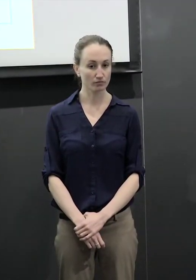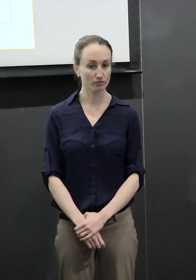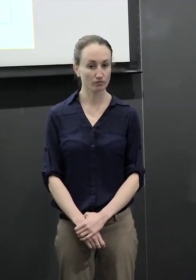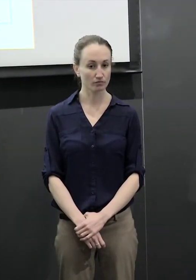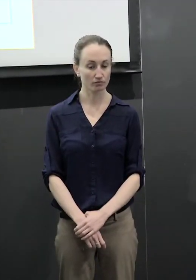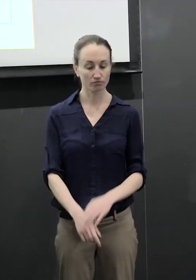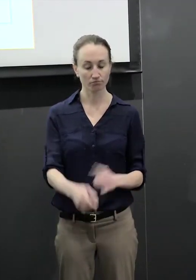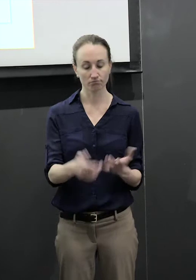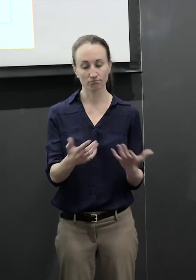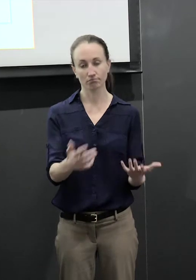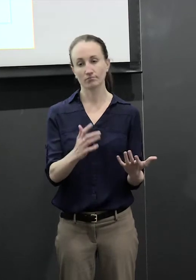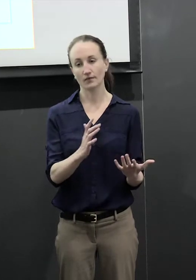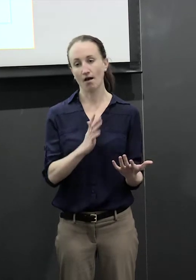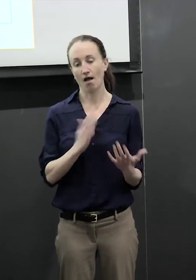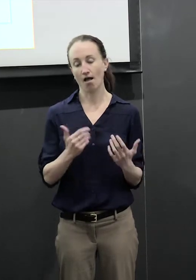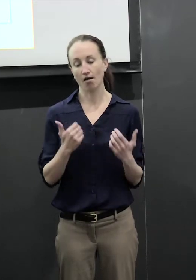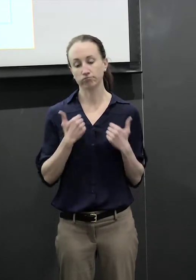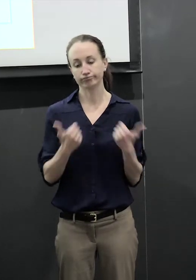Single-minded question.